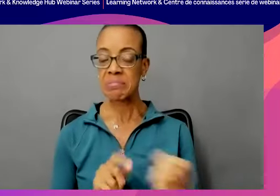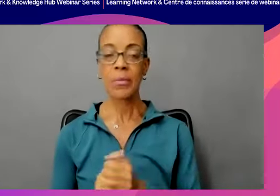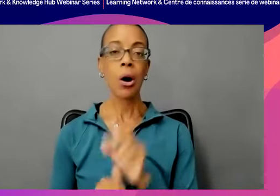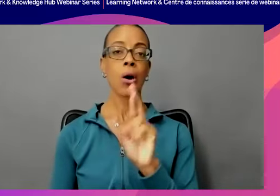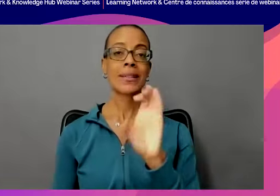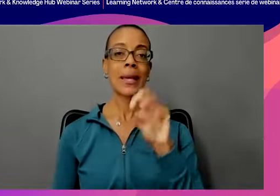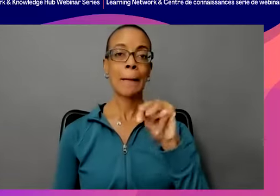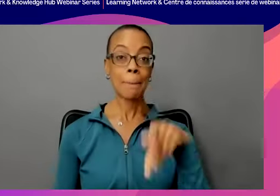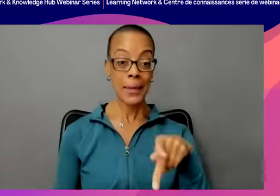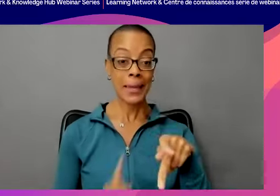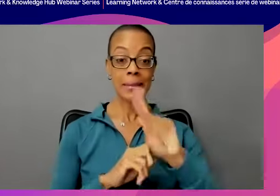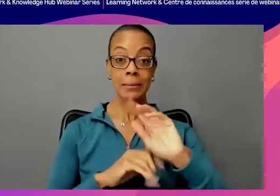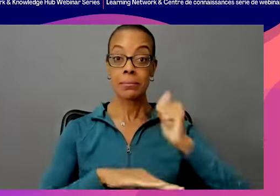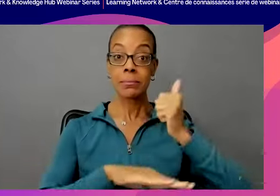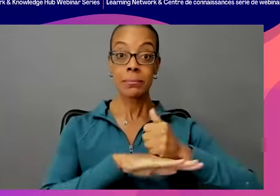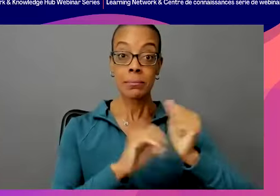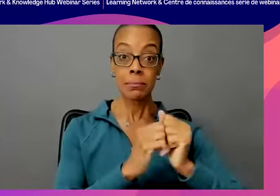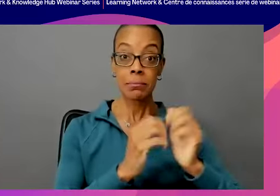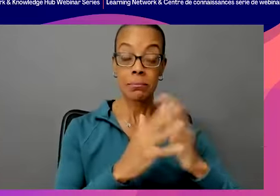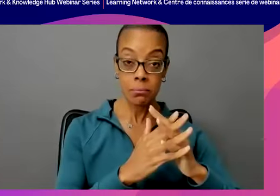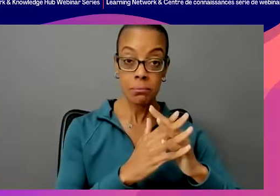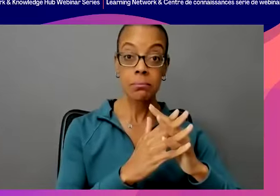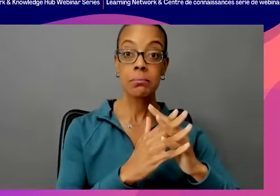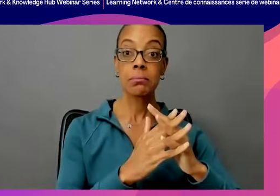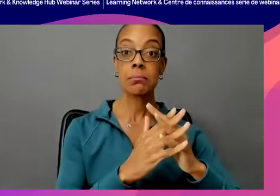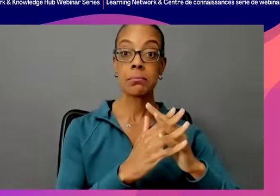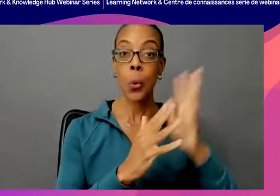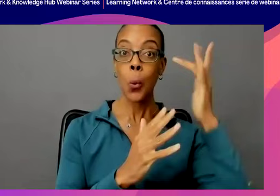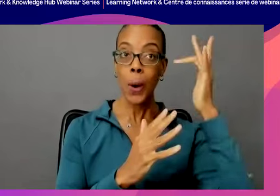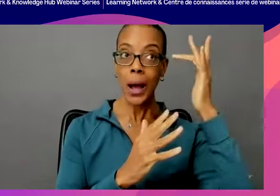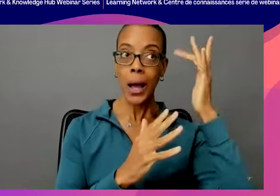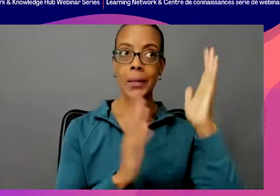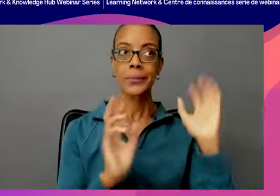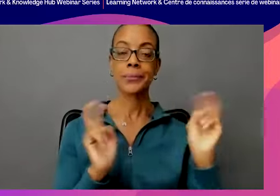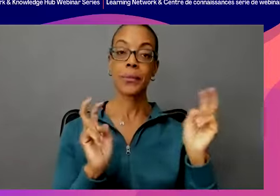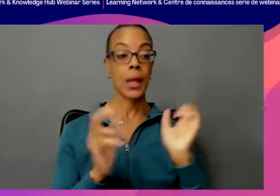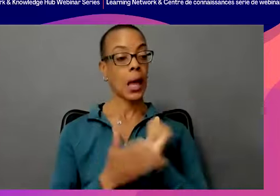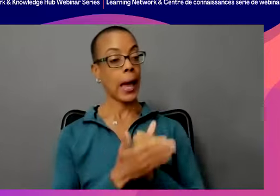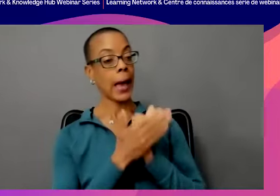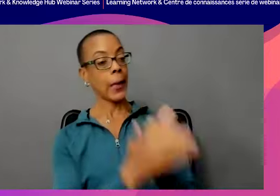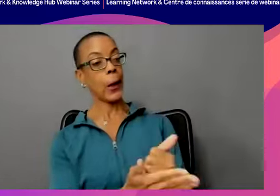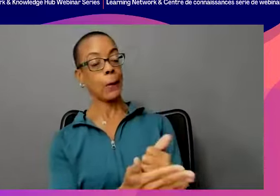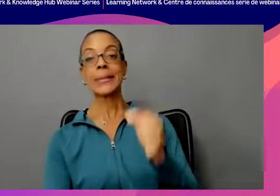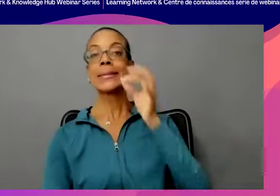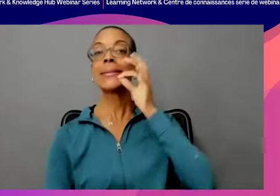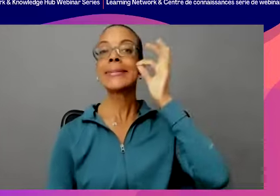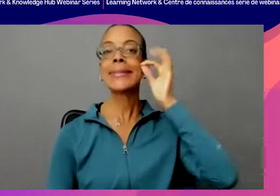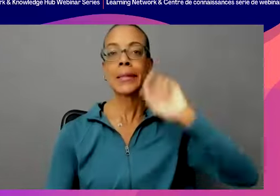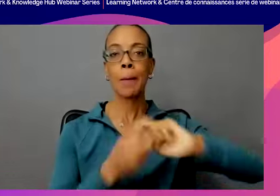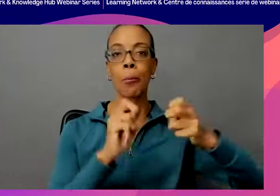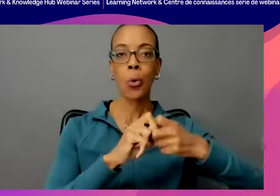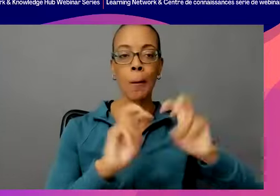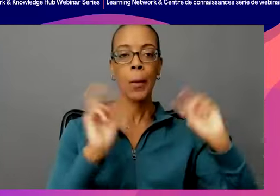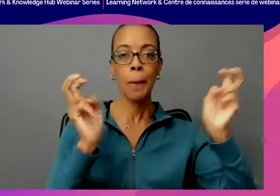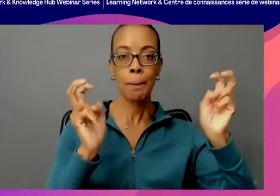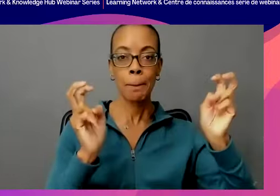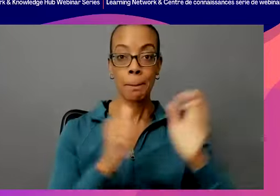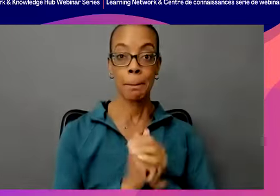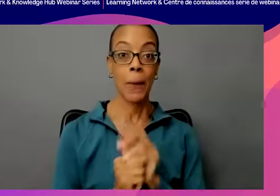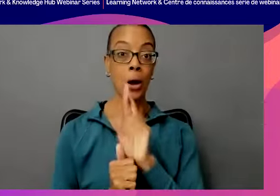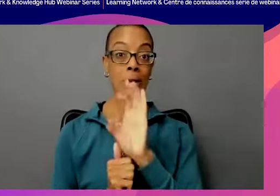was created to help with the Indian problem. The RCMP still has not